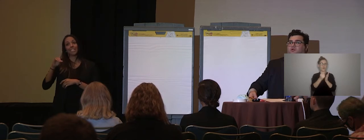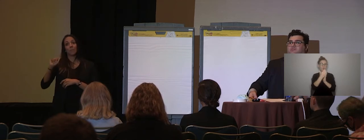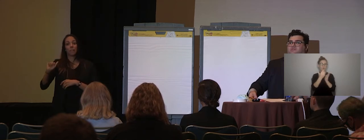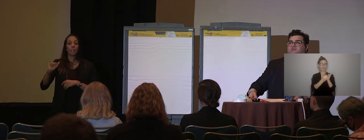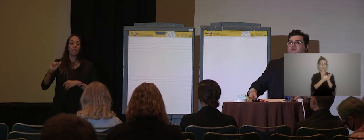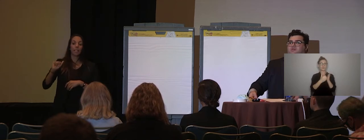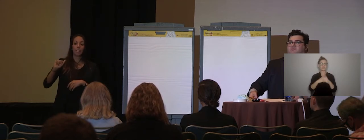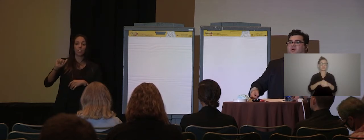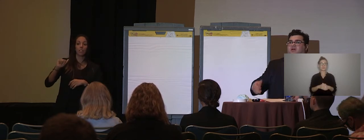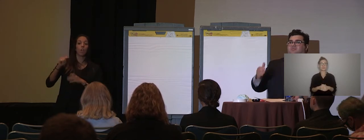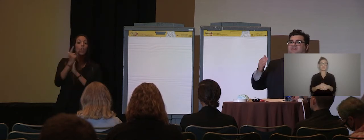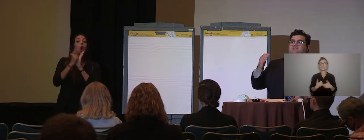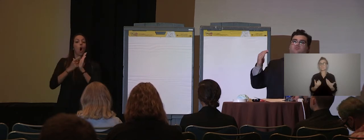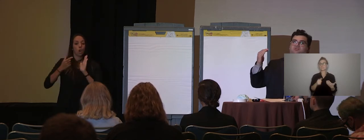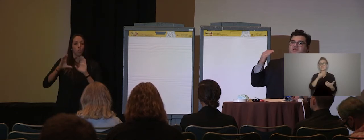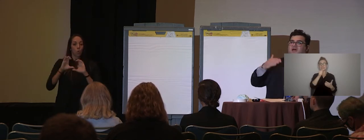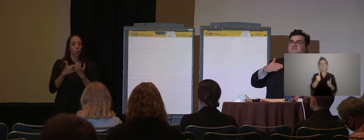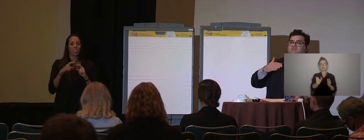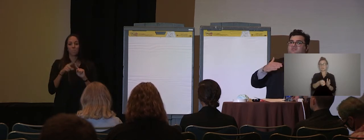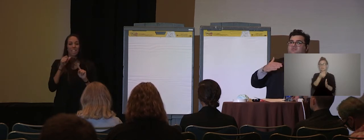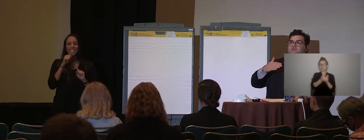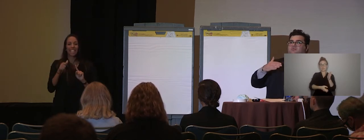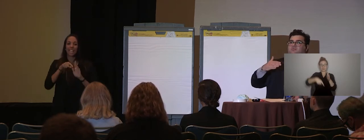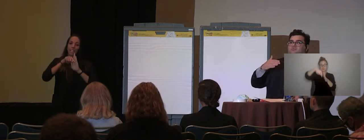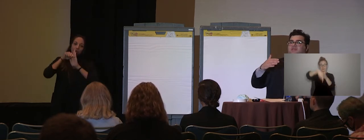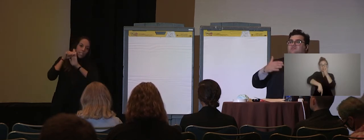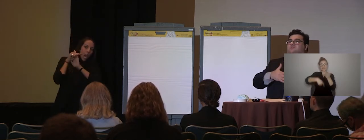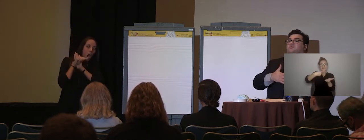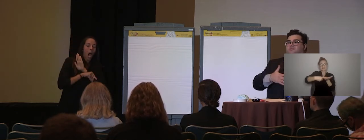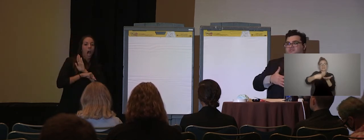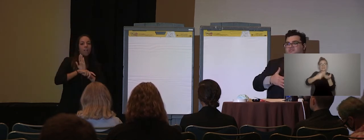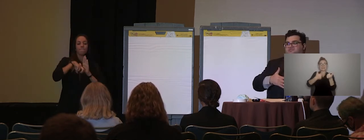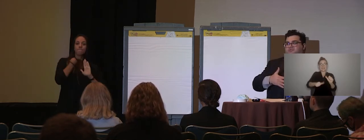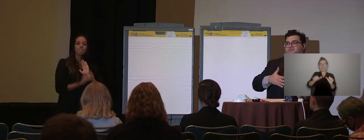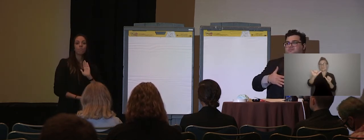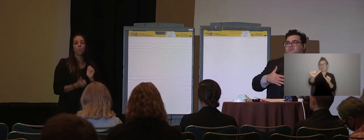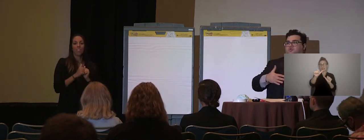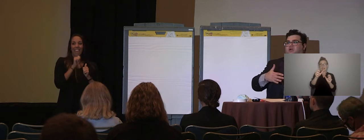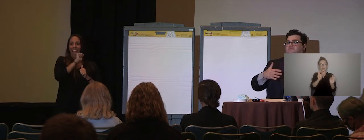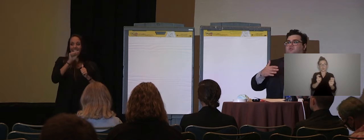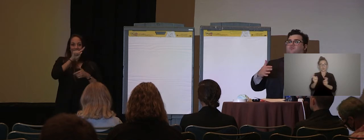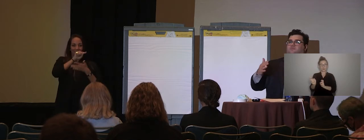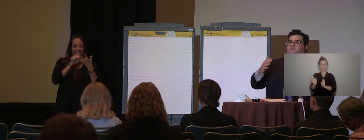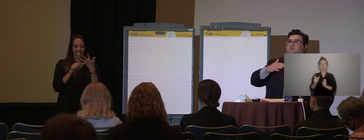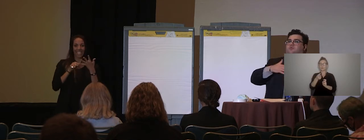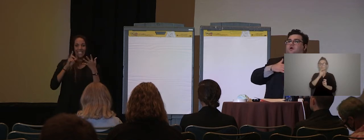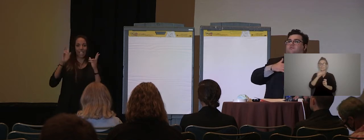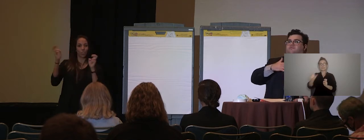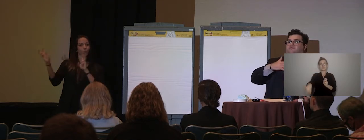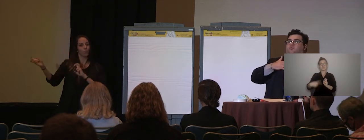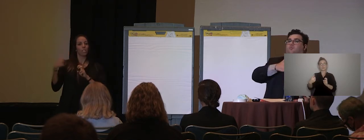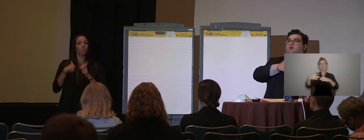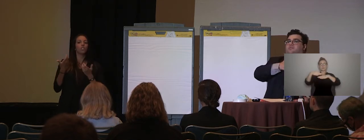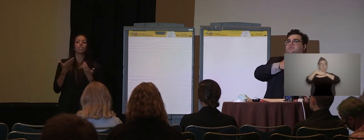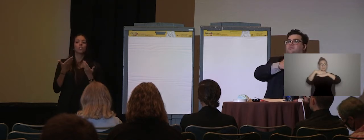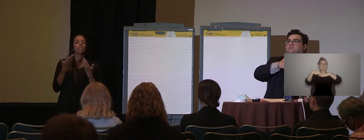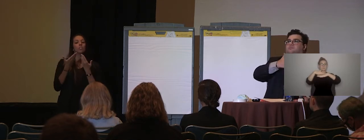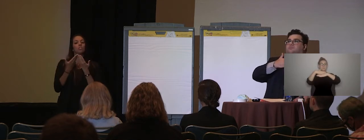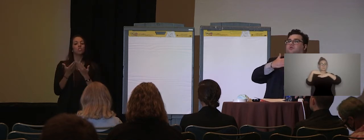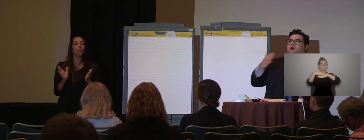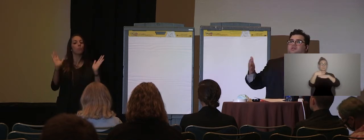law course. But that didn't really dive into any sort of these issues. It was more kind of an overview of